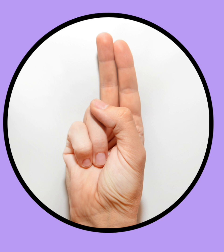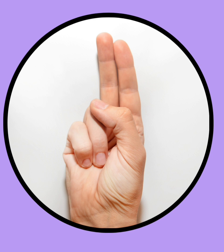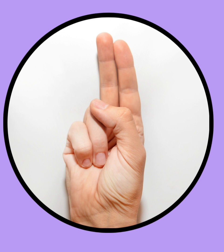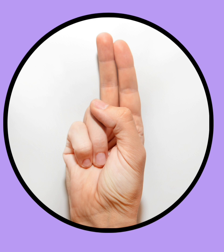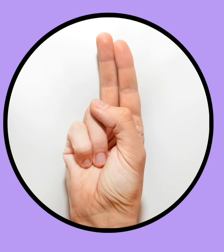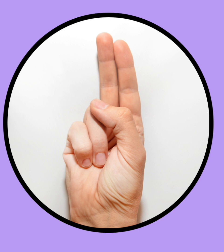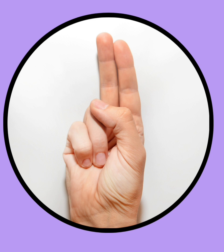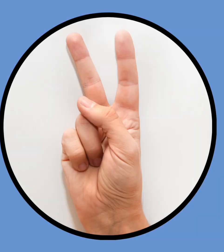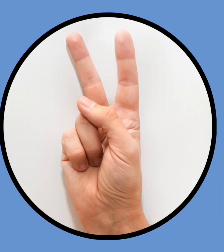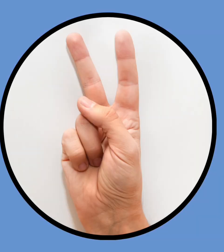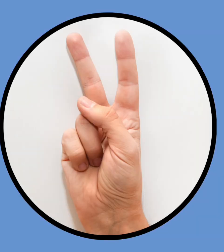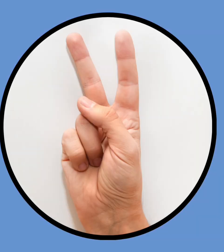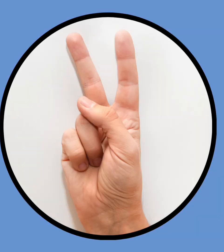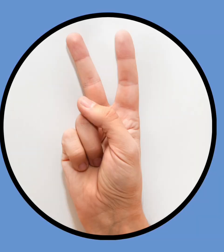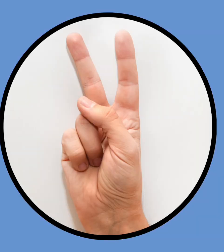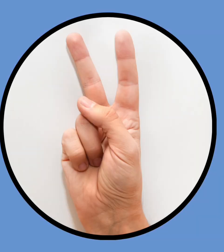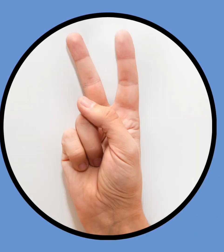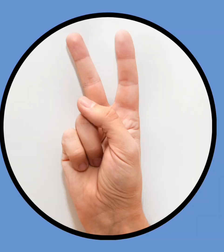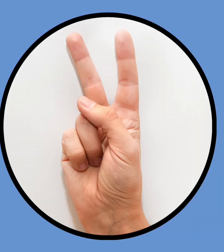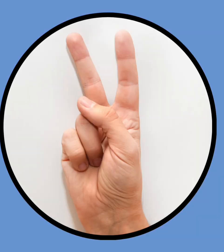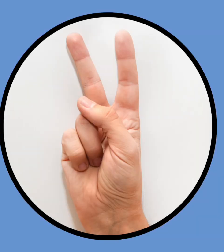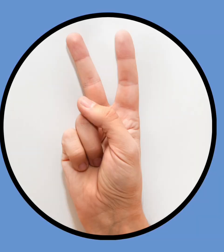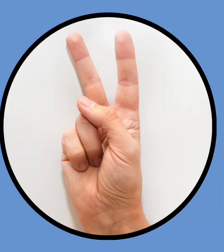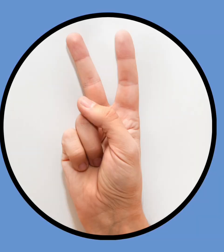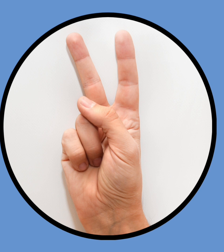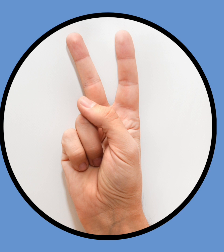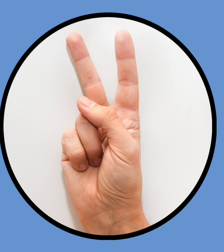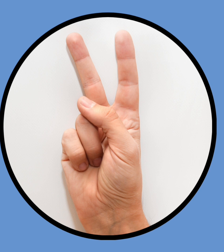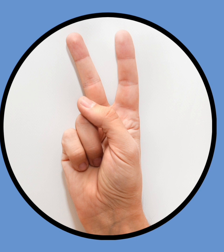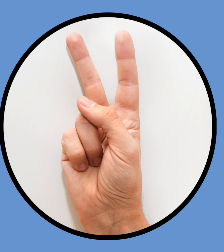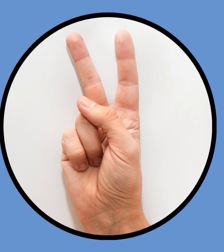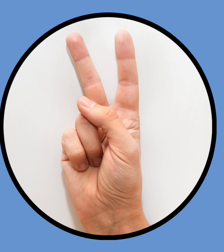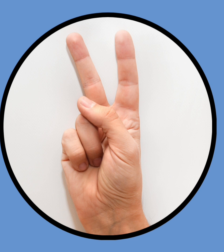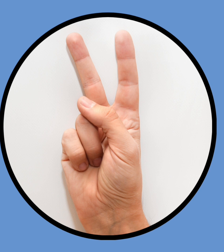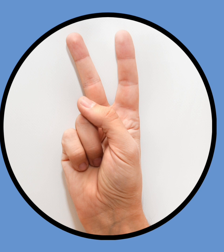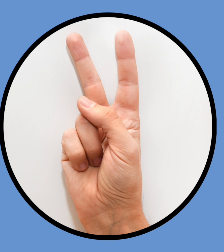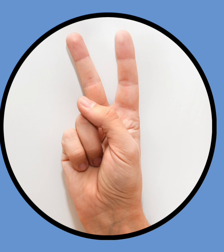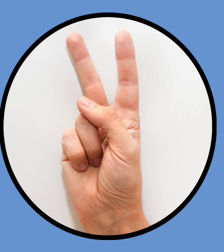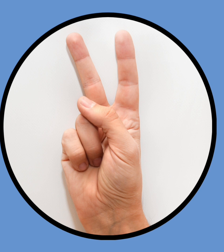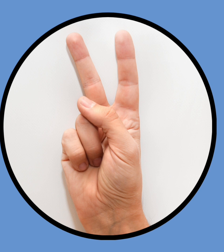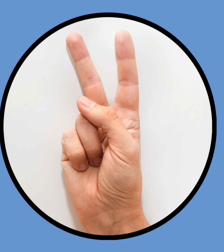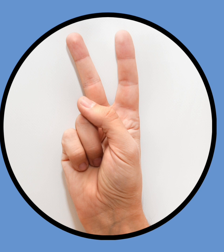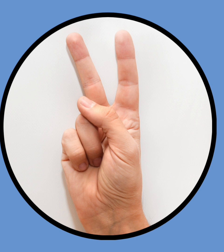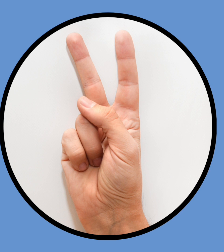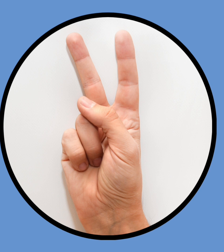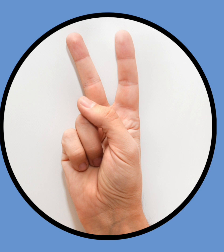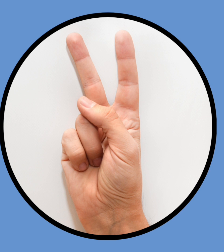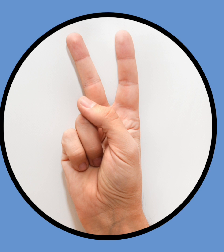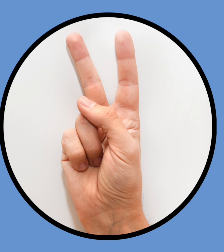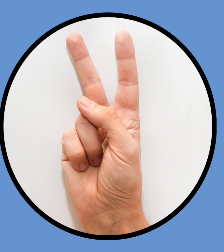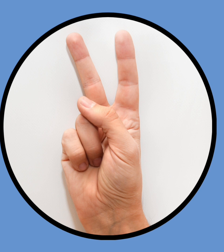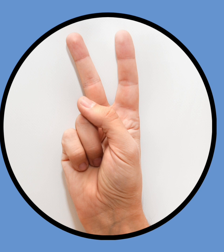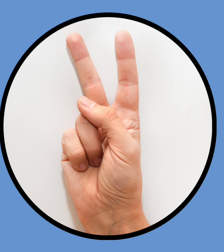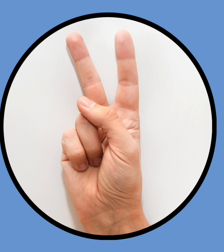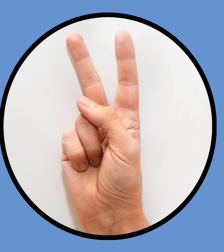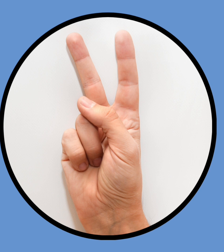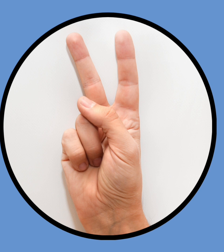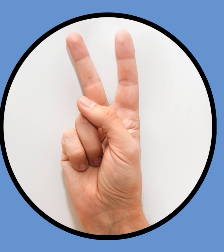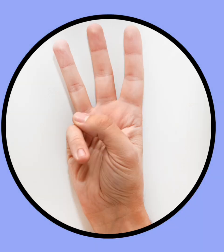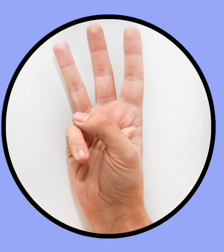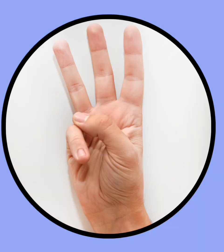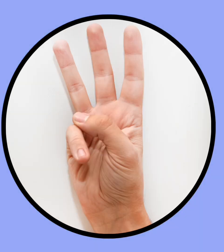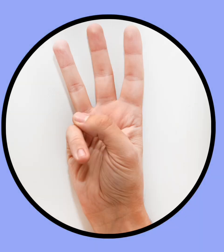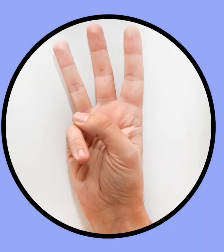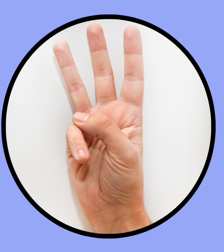V. Hold your hand in a V shape with your index and middle fingers extended and separated.